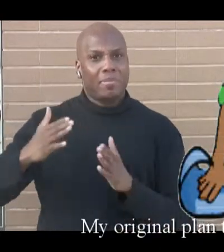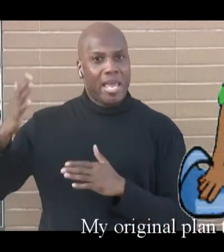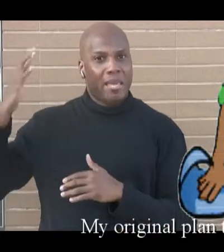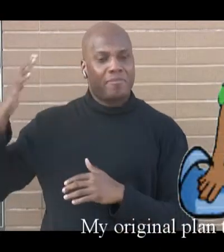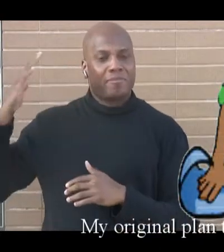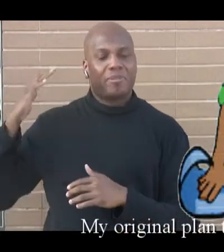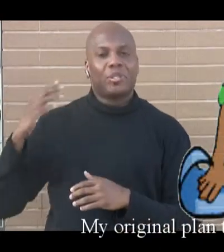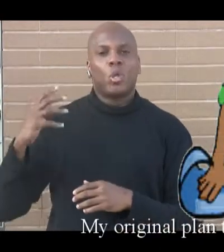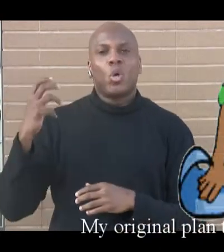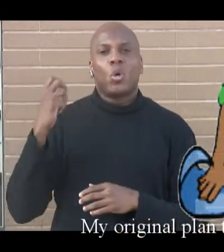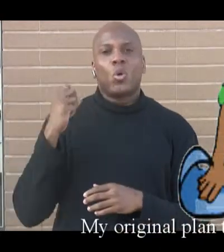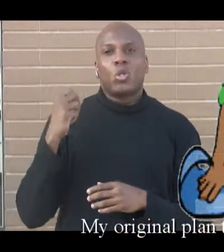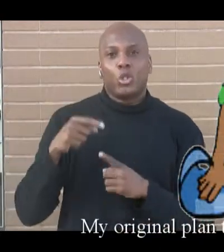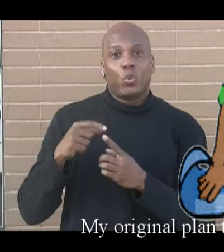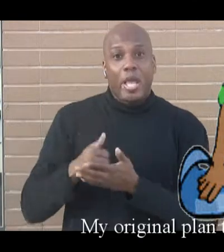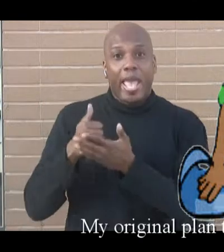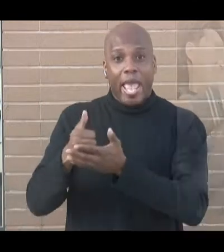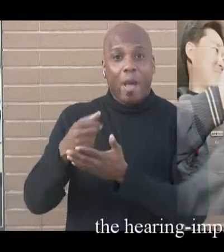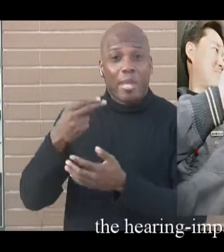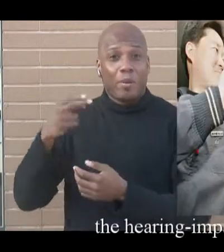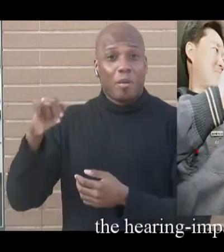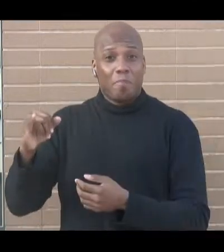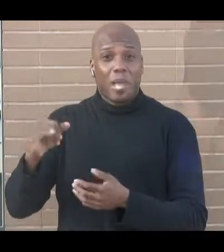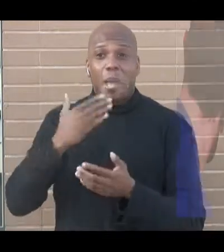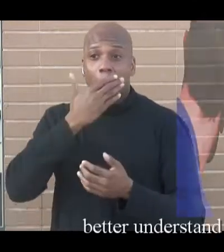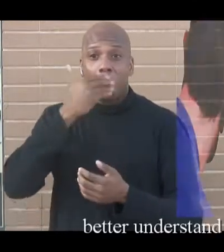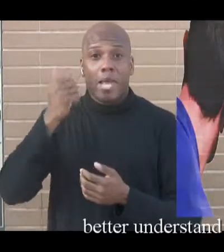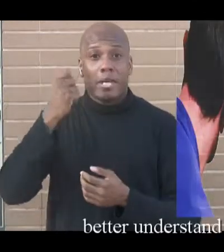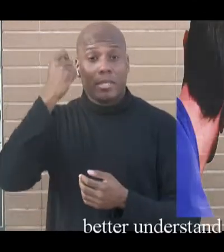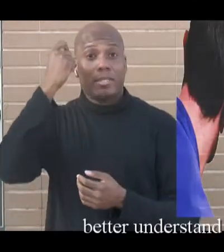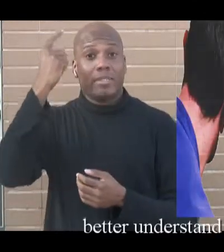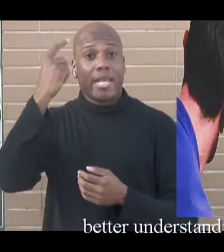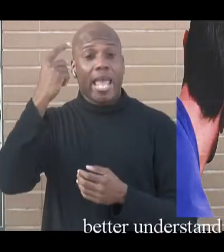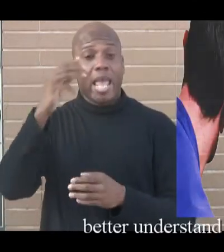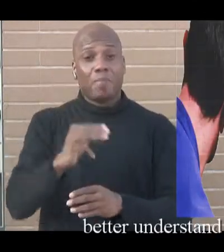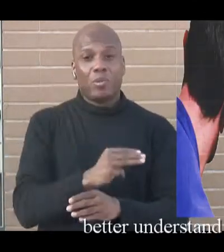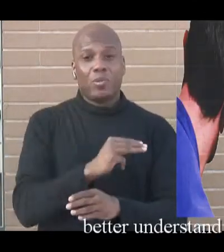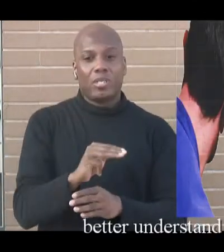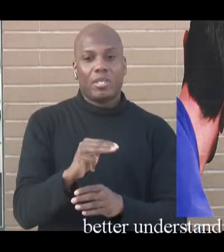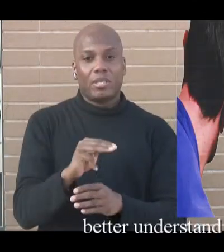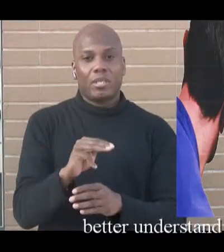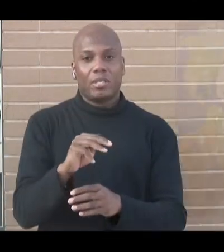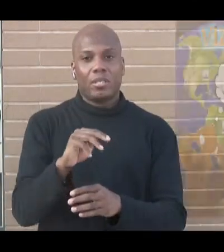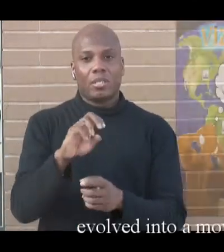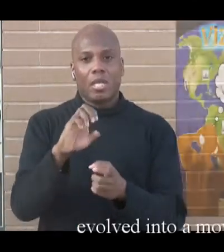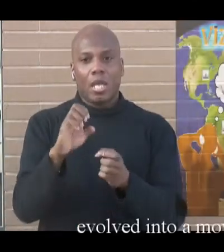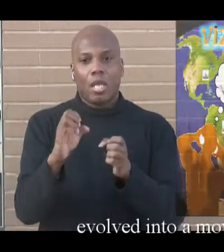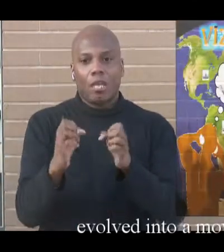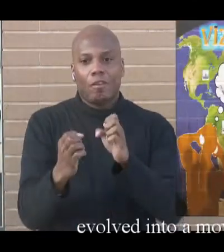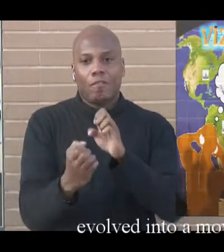My original plan to help the hearing impaired better understand